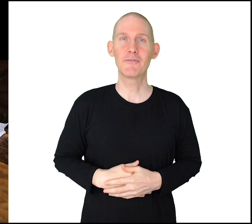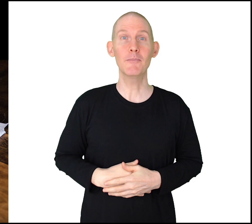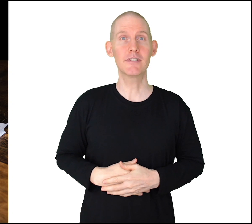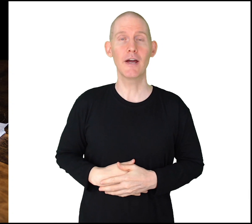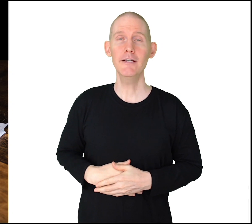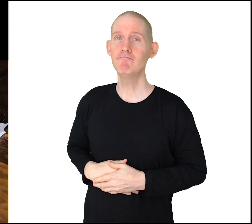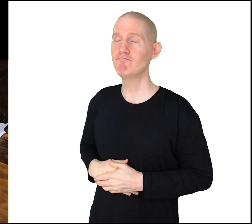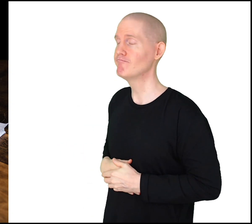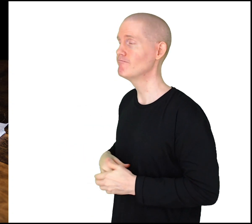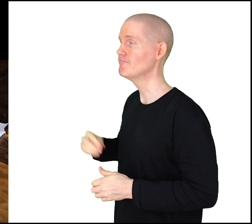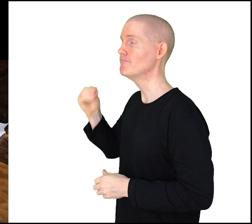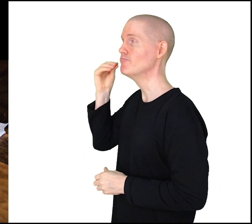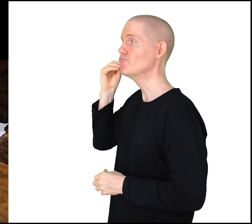the side.